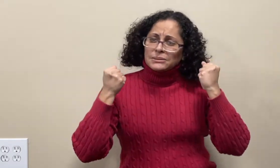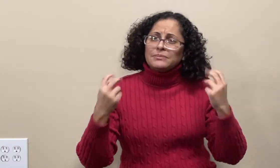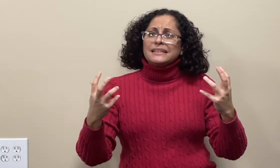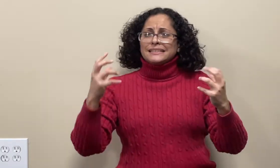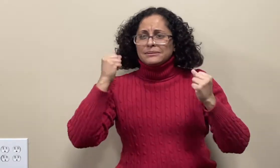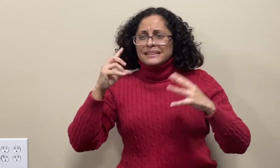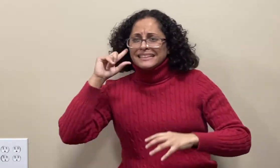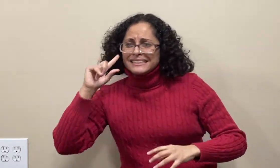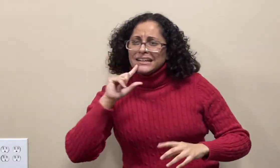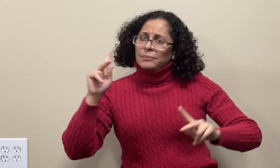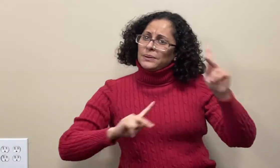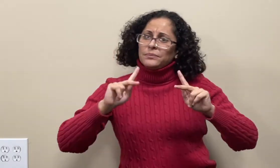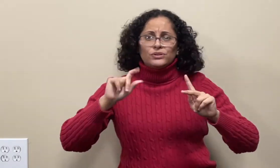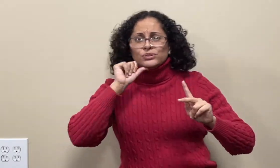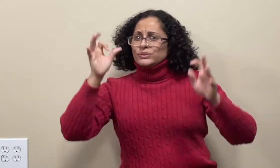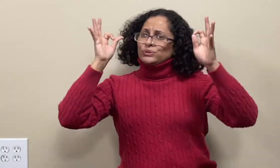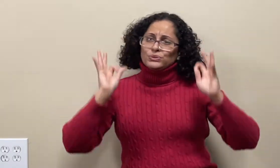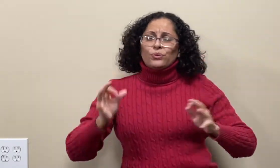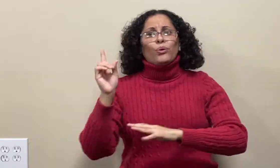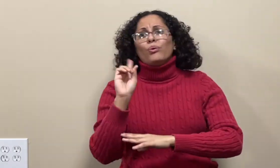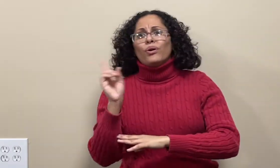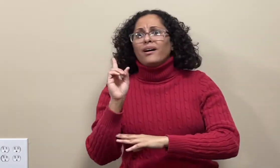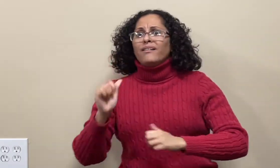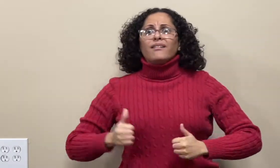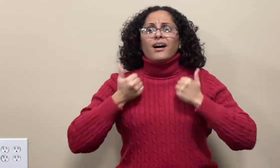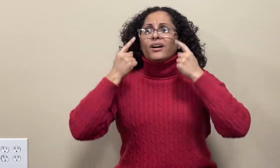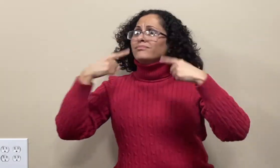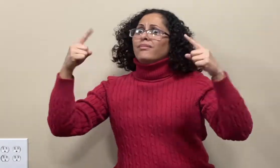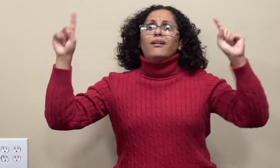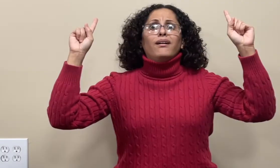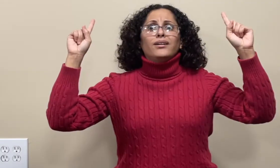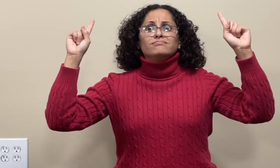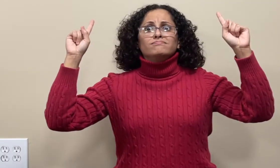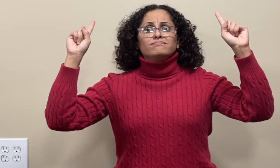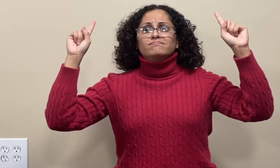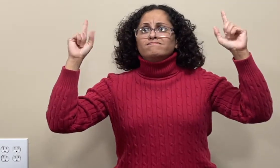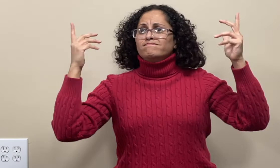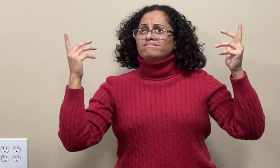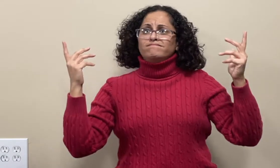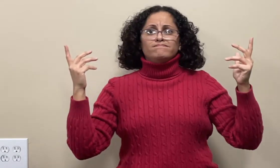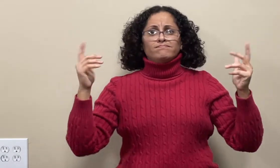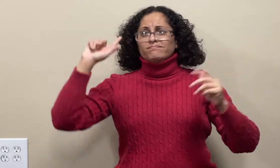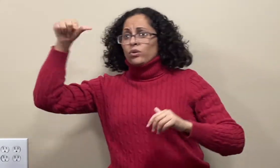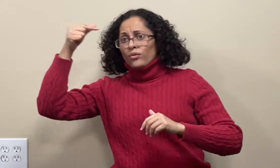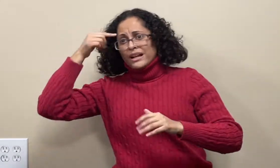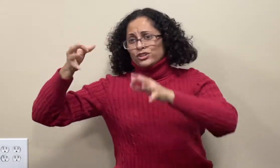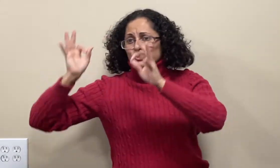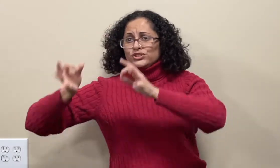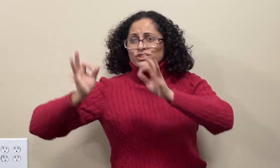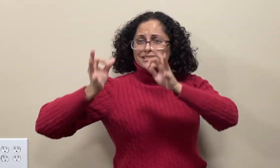The bureaucratic process involved in finding their new home can take years.